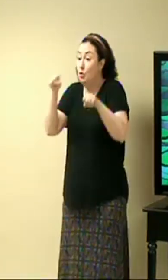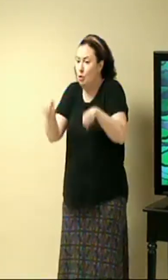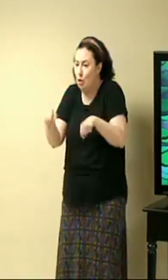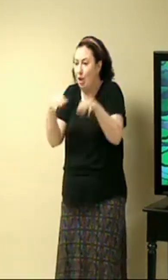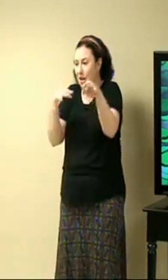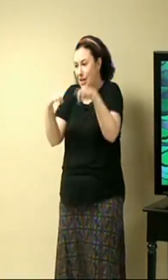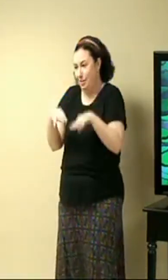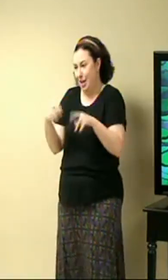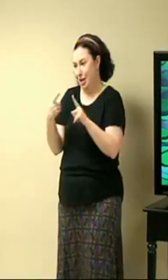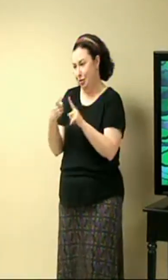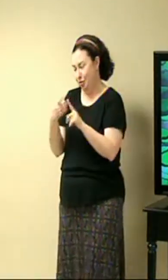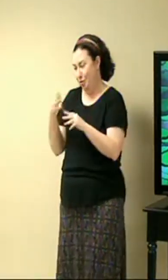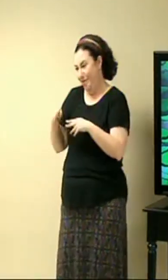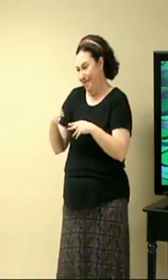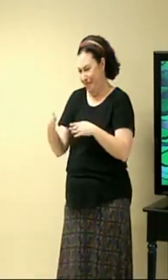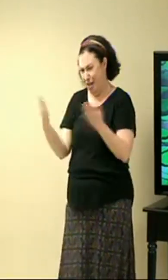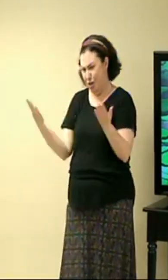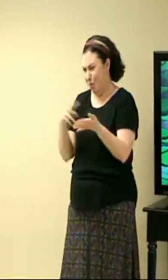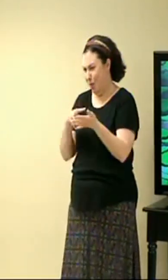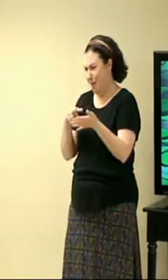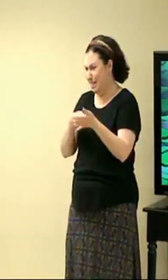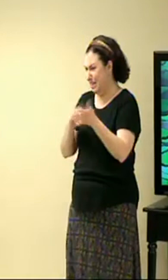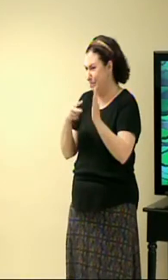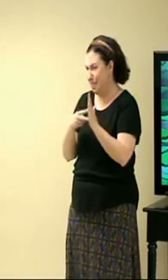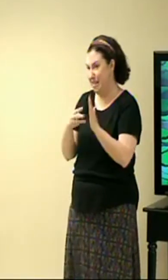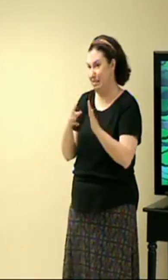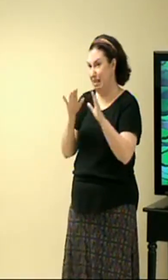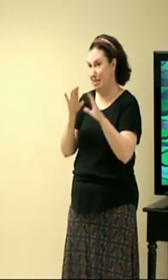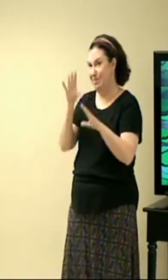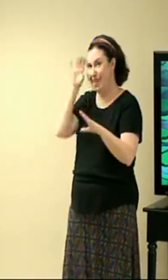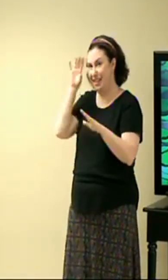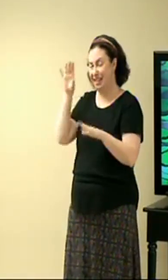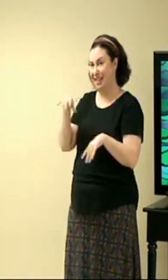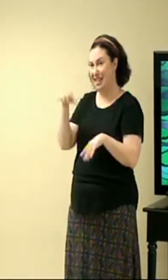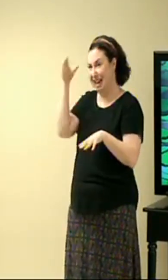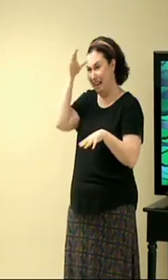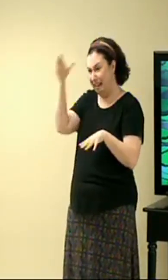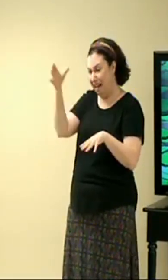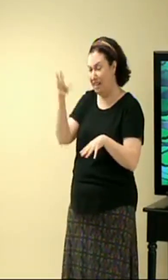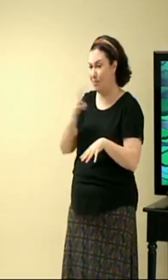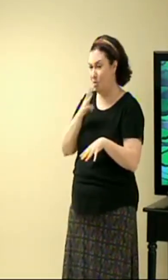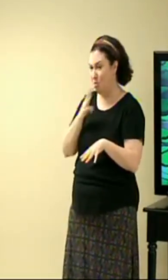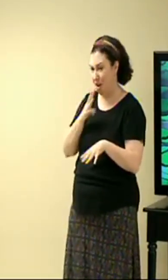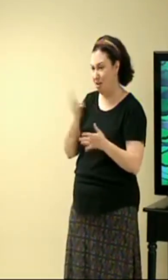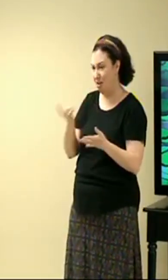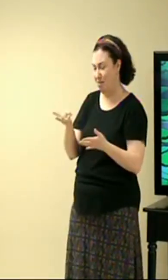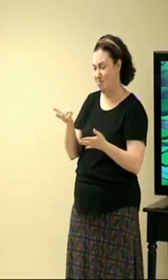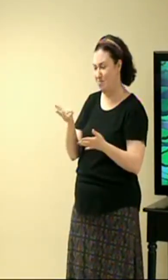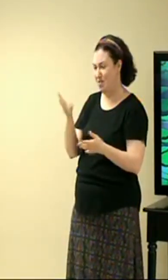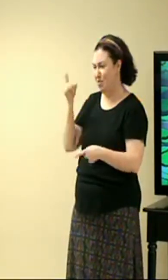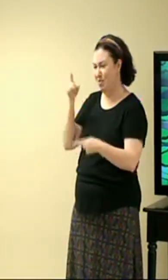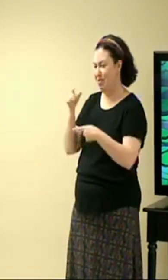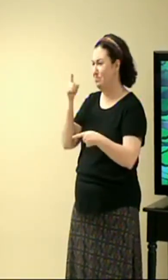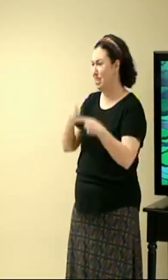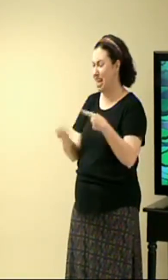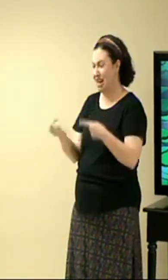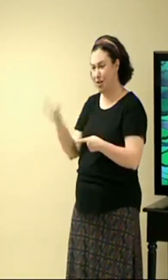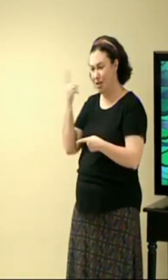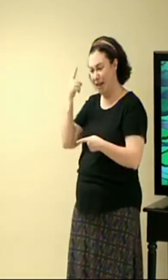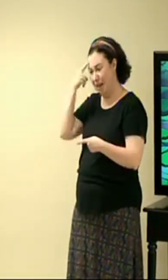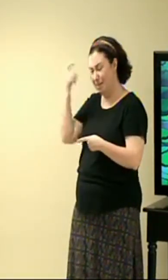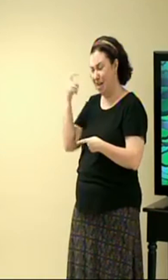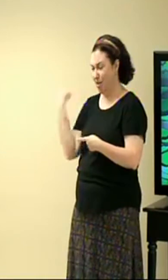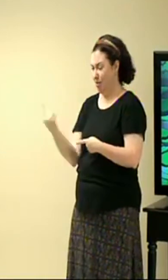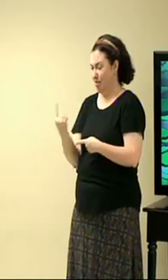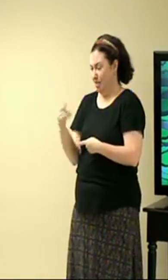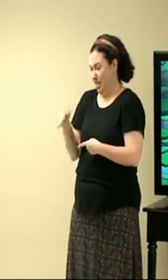even recognize consumerism in our life. But the question we need to ask isn't, are we guilty of it? If you don't think you're guilty of